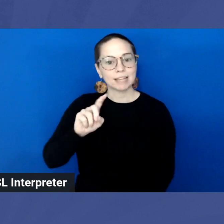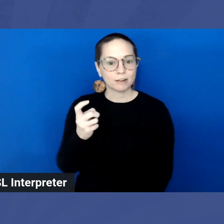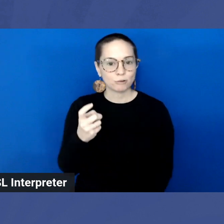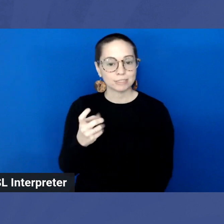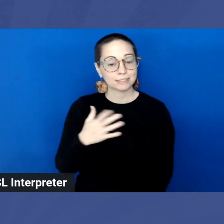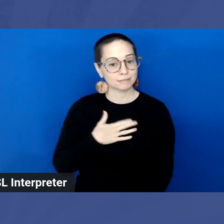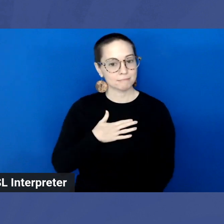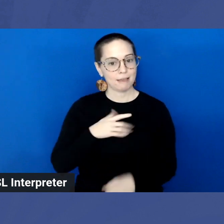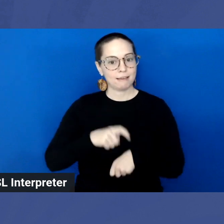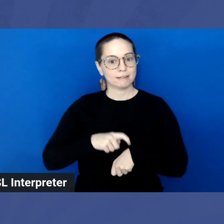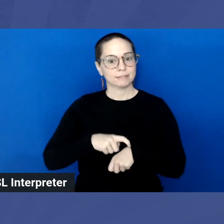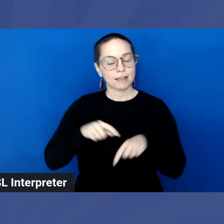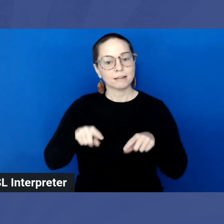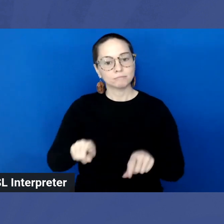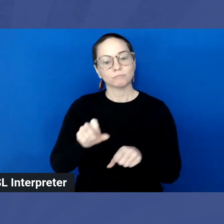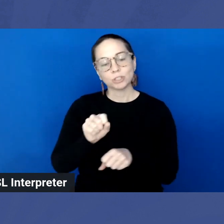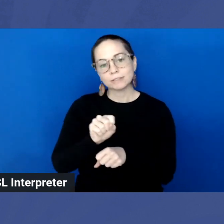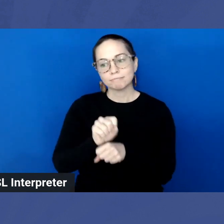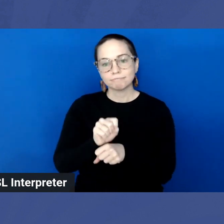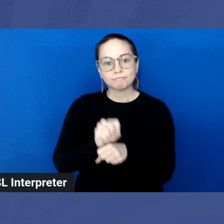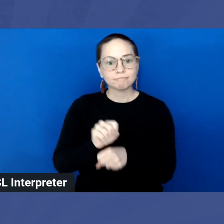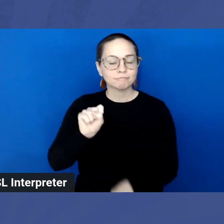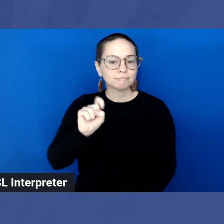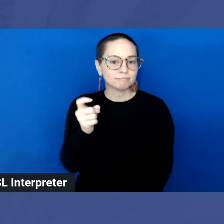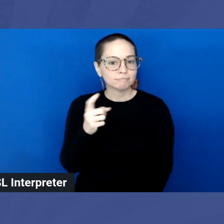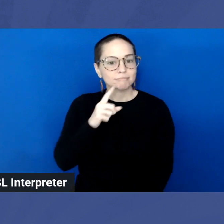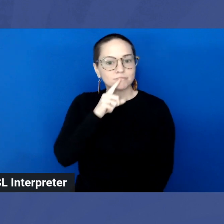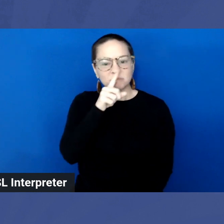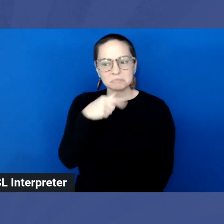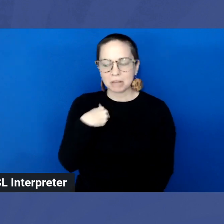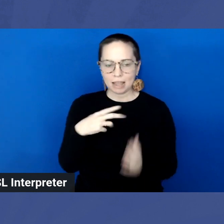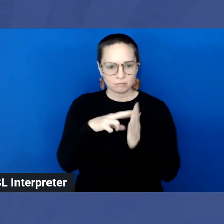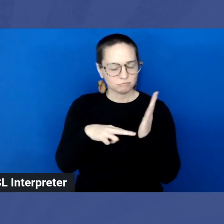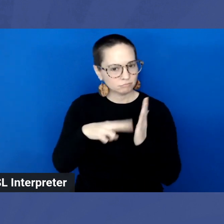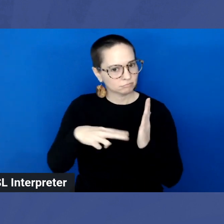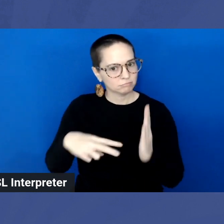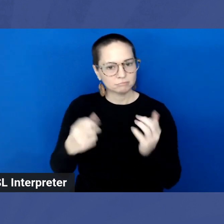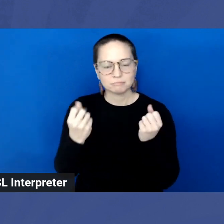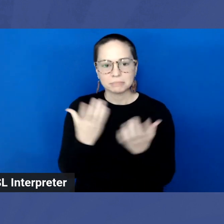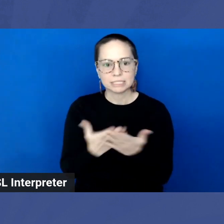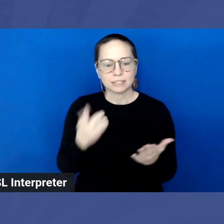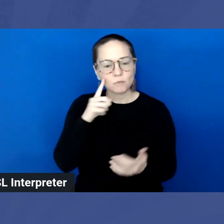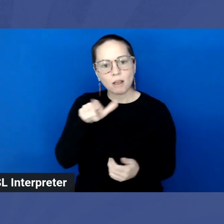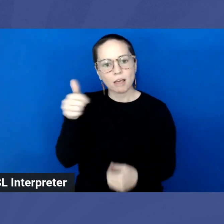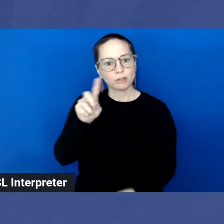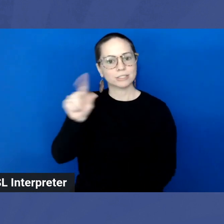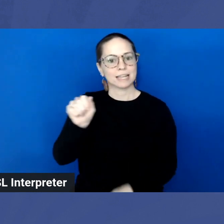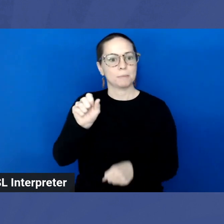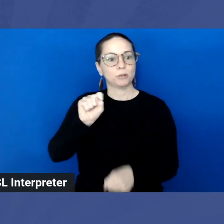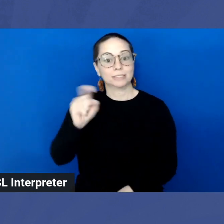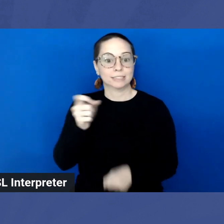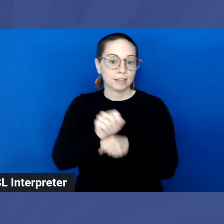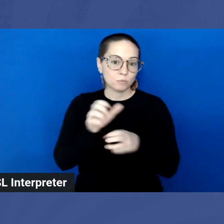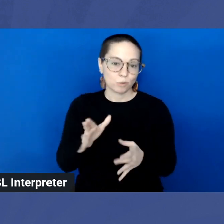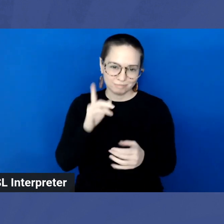as a sex worker, I have read countless narratives from other disabled sex workers that tell a story not unlike my